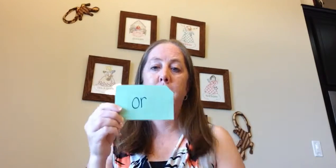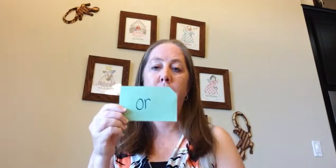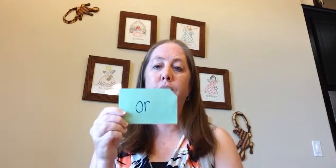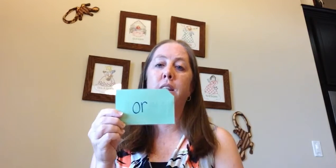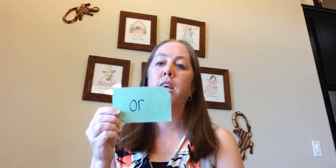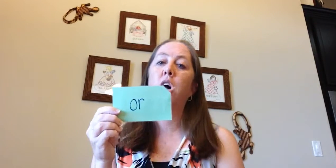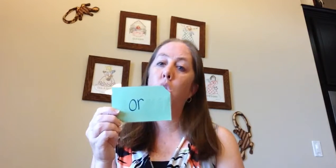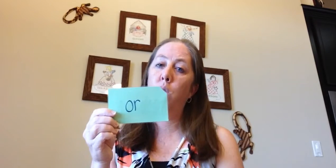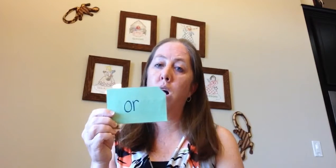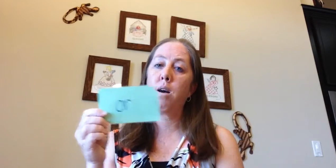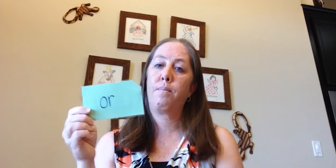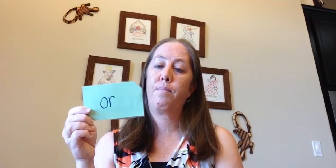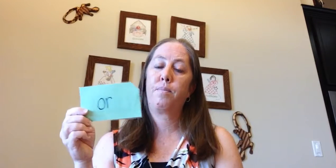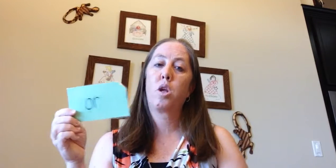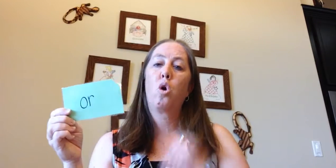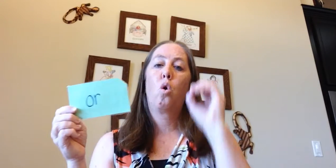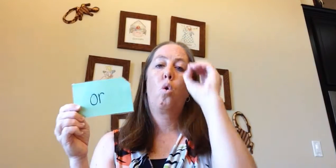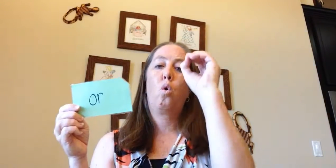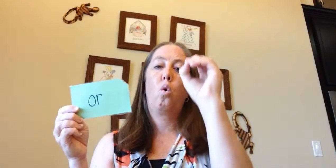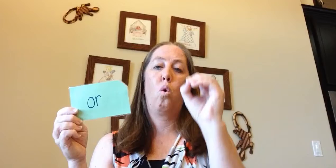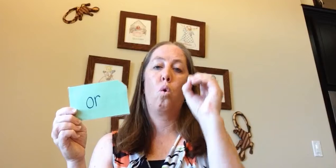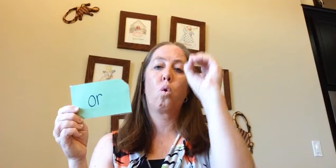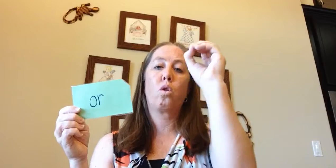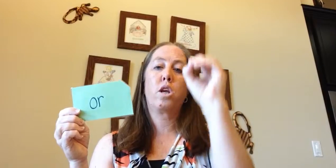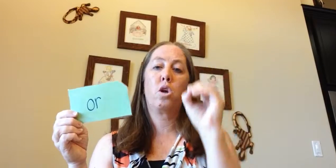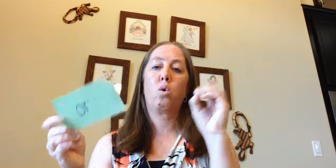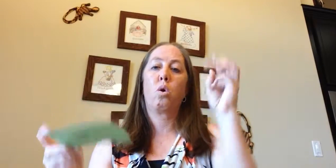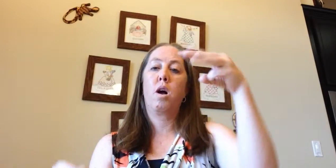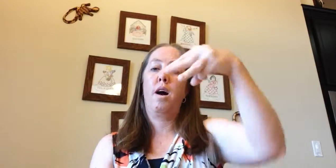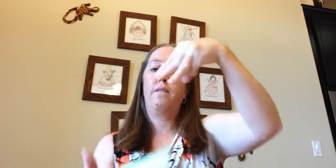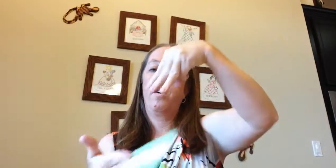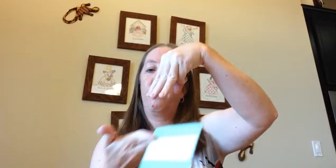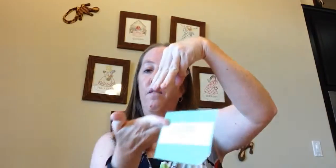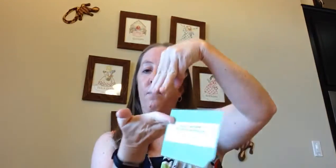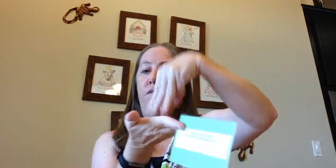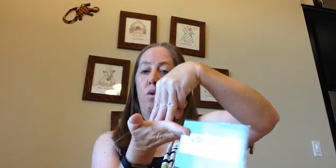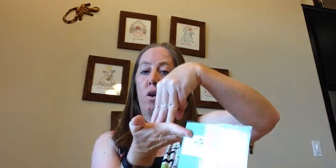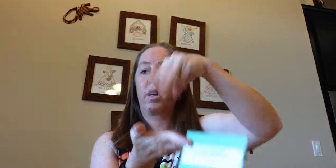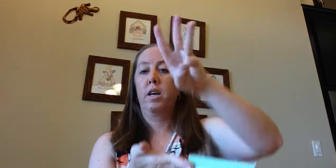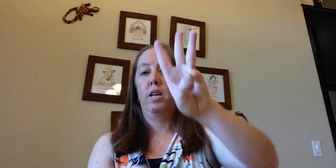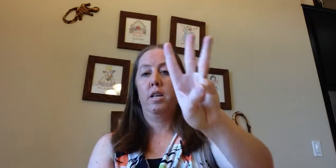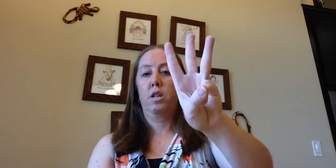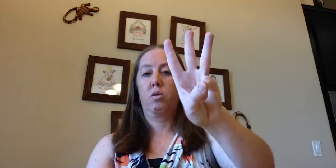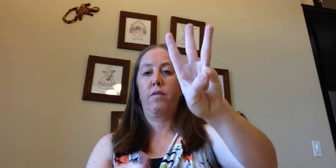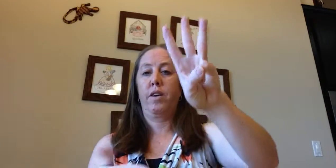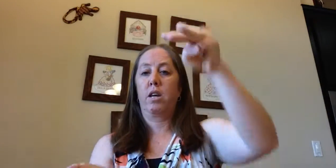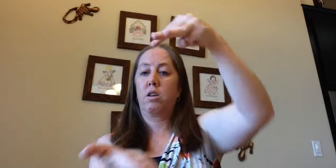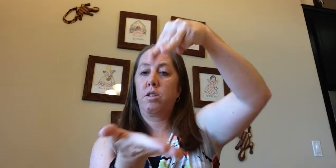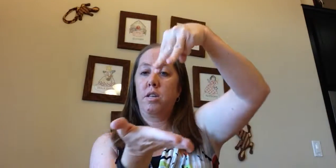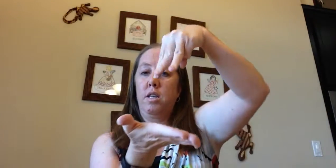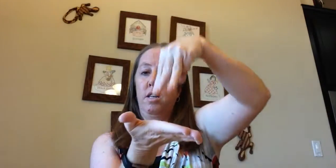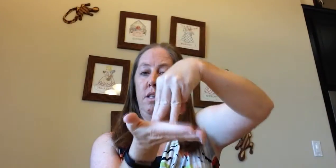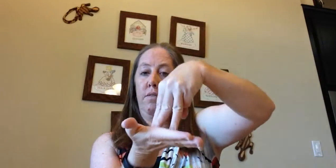And finally, O-R. Or the or of fork. Three fingers,